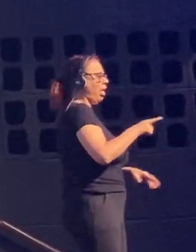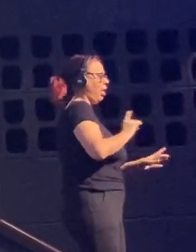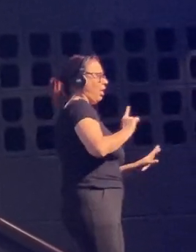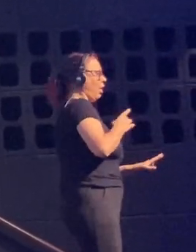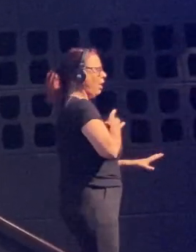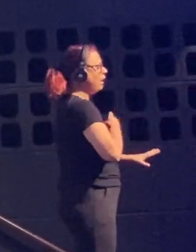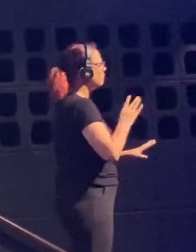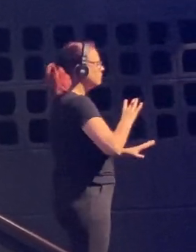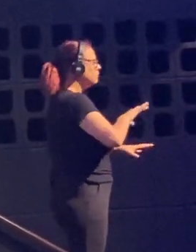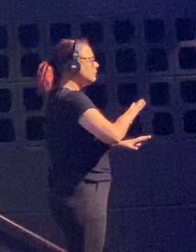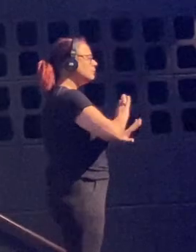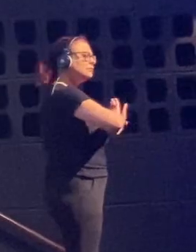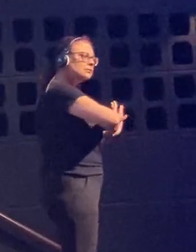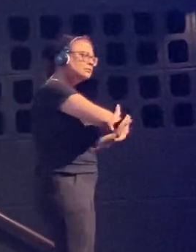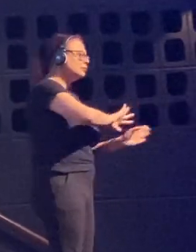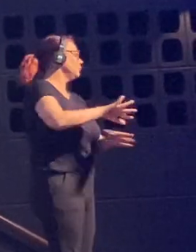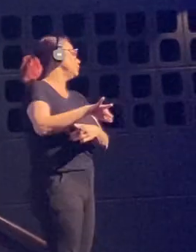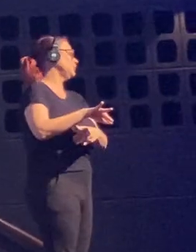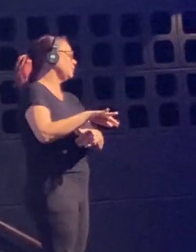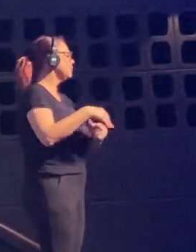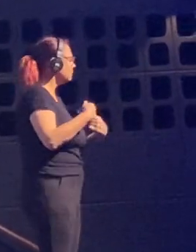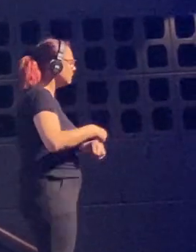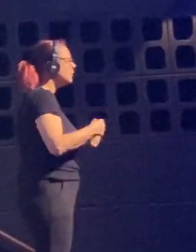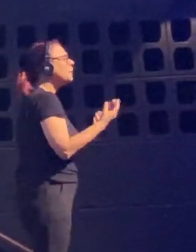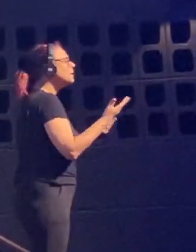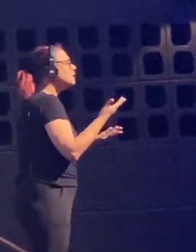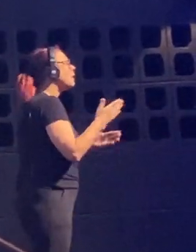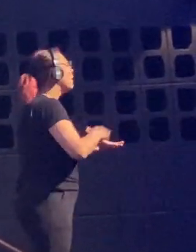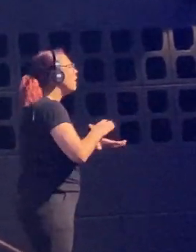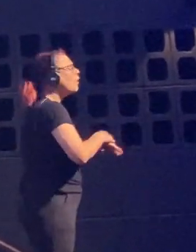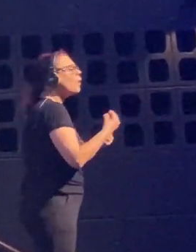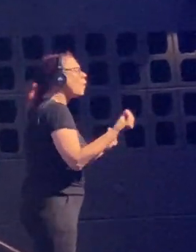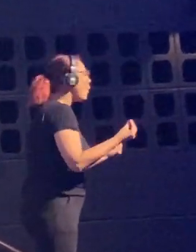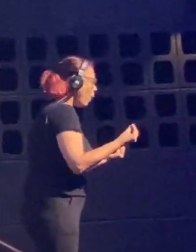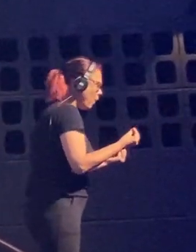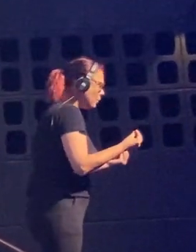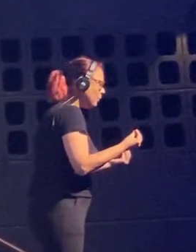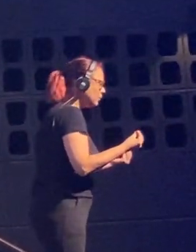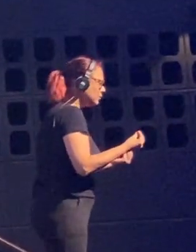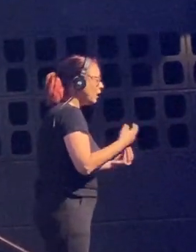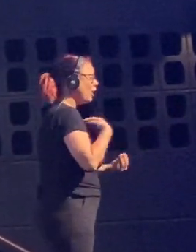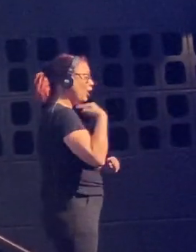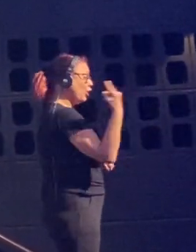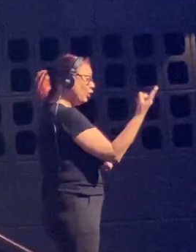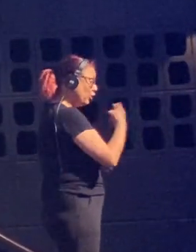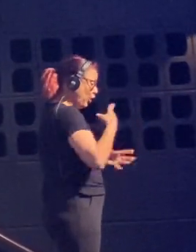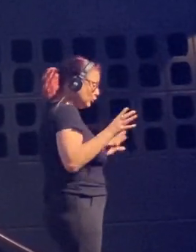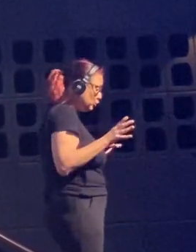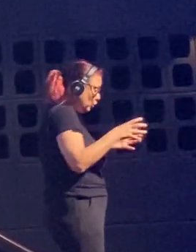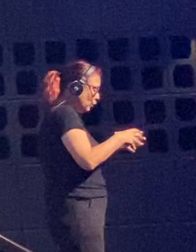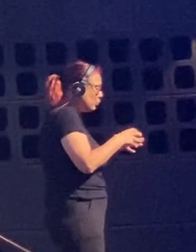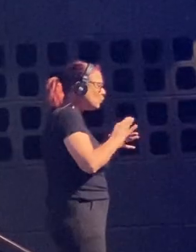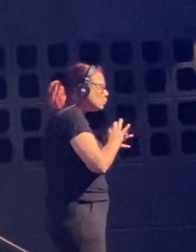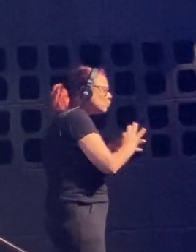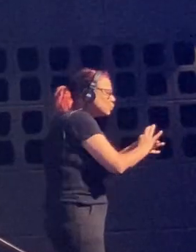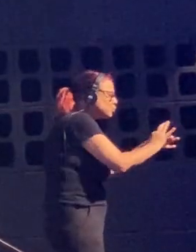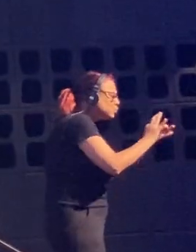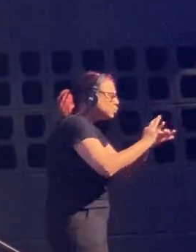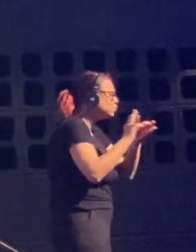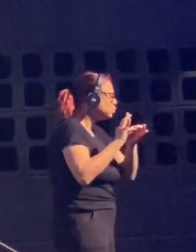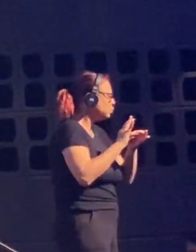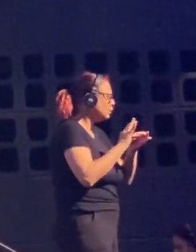And when we join forces with everybody, when we start asking questions to HR,